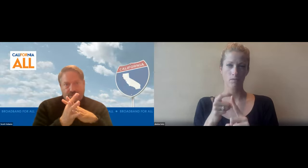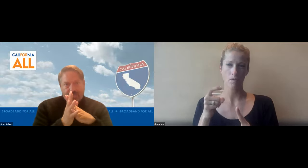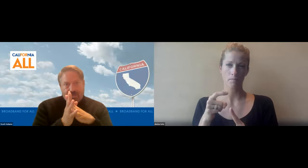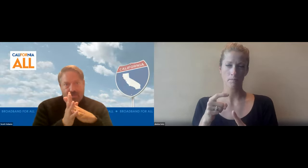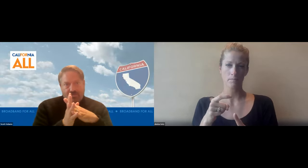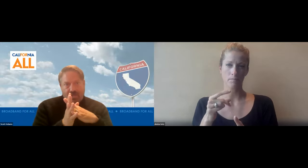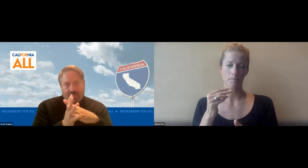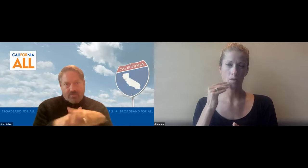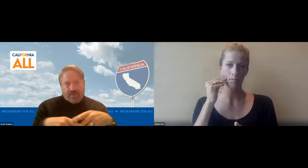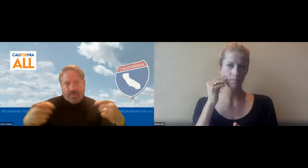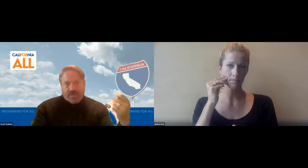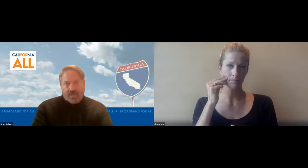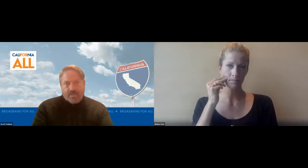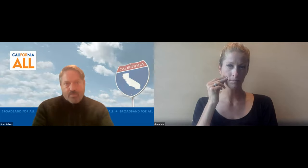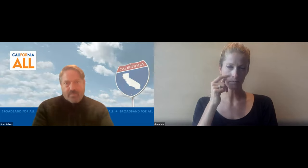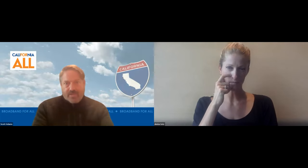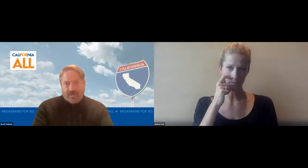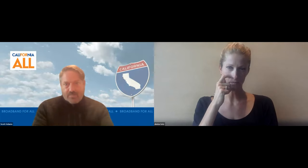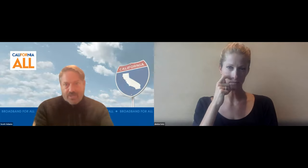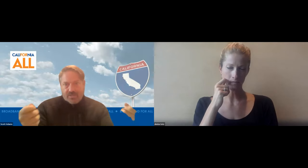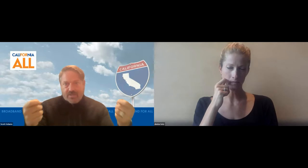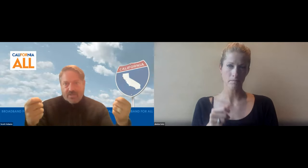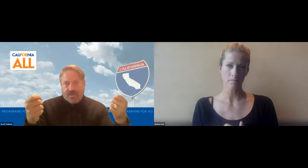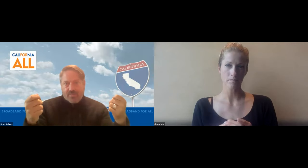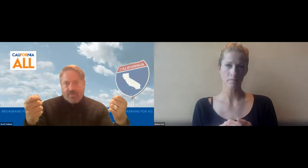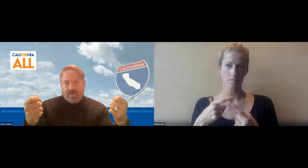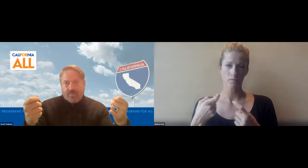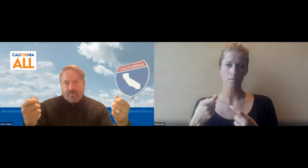eligible uses of developing broadband adoption